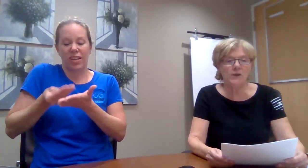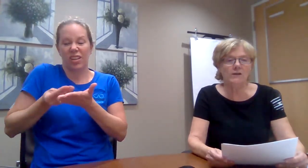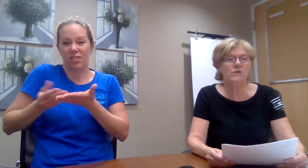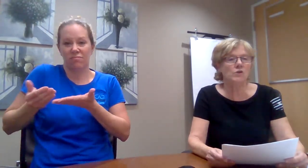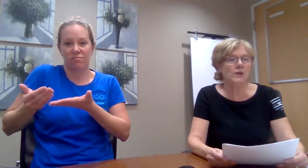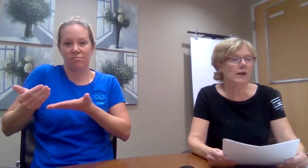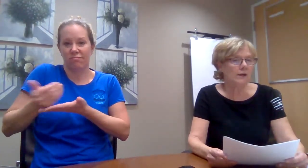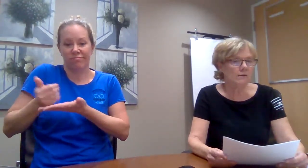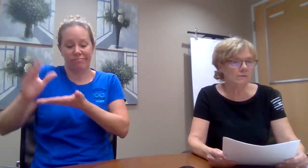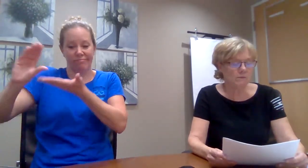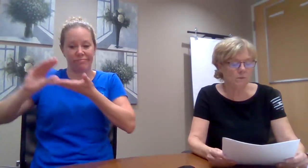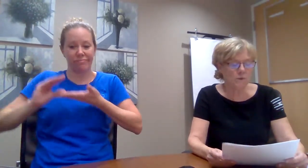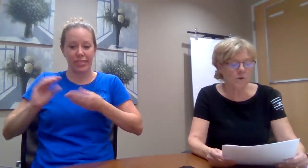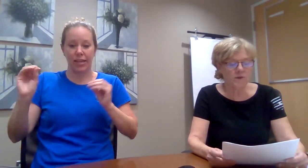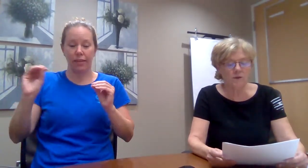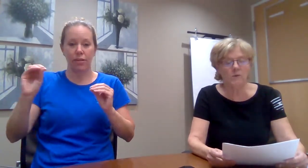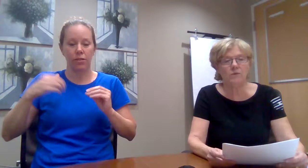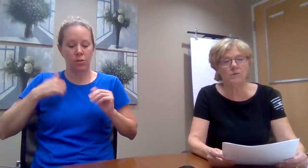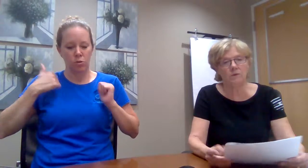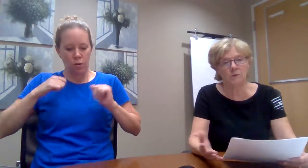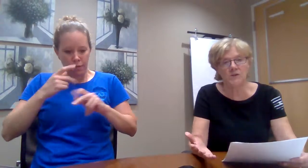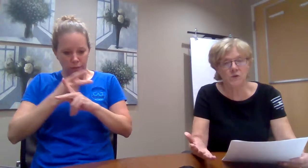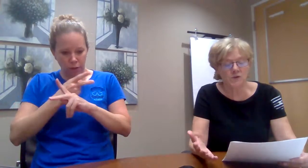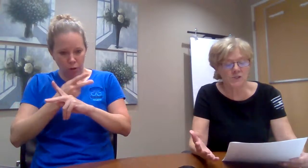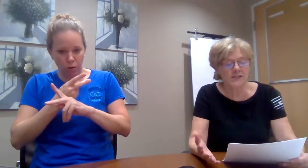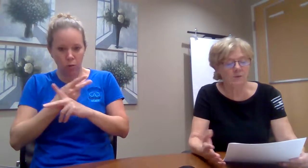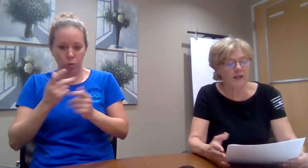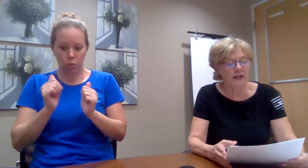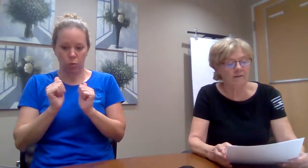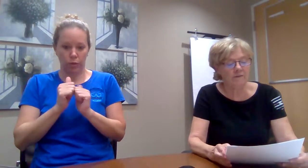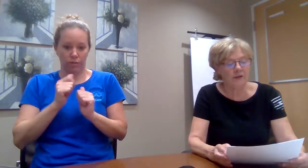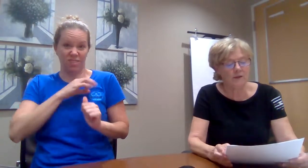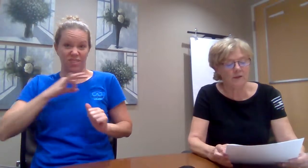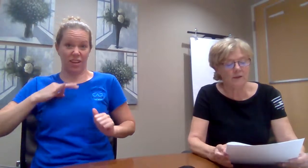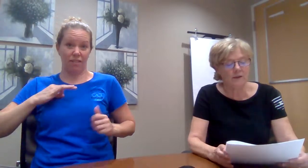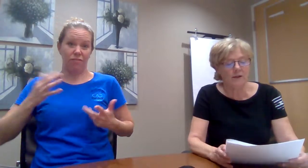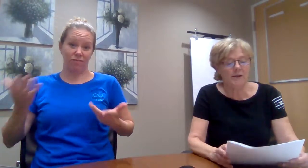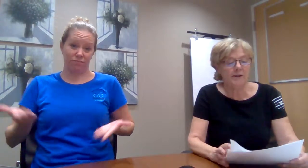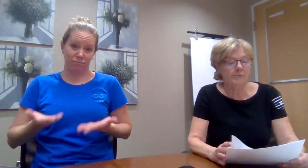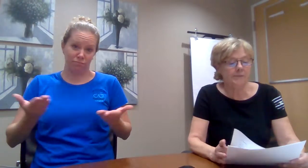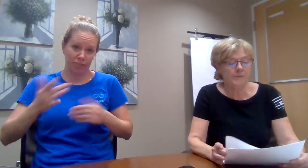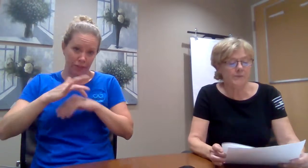this, so we have to try and work with it with the resources that we have.